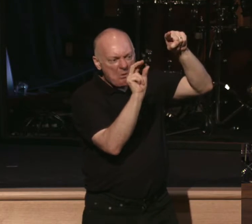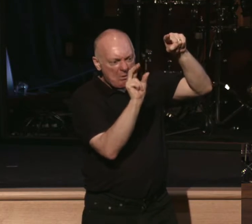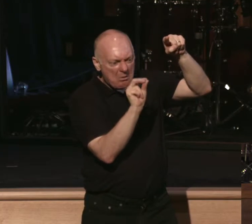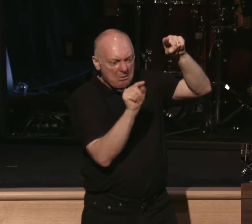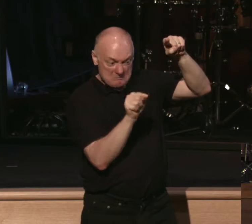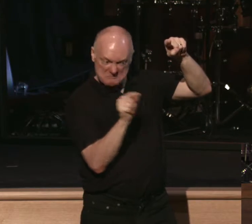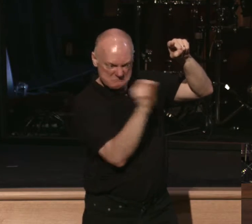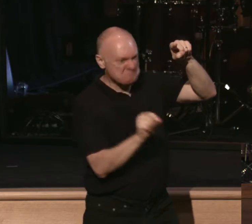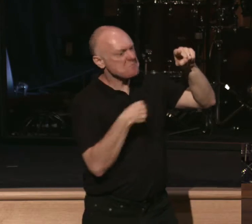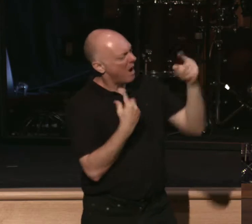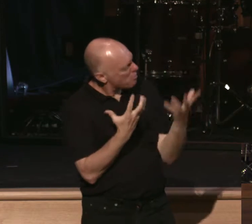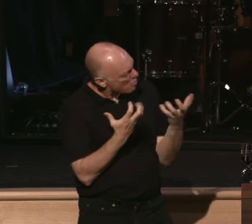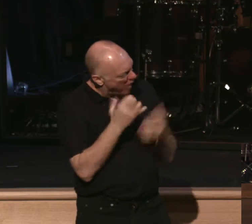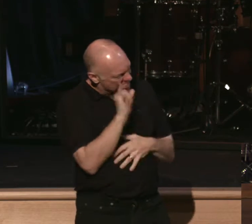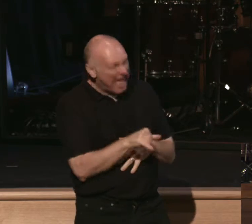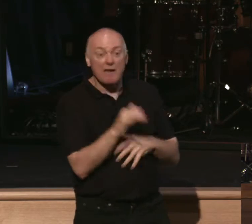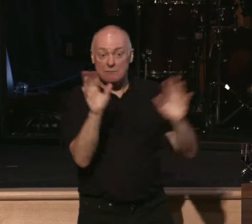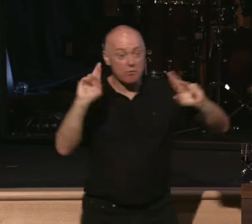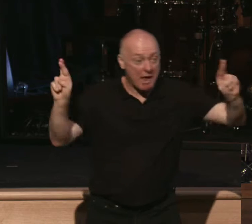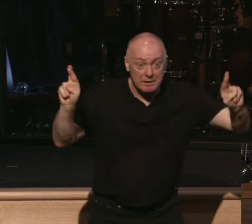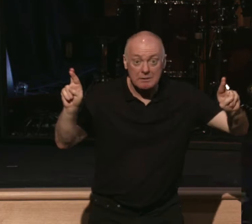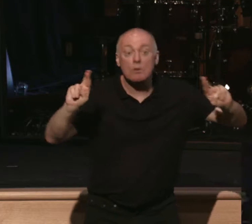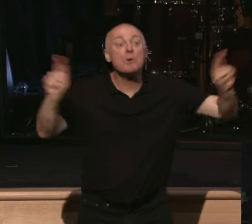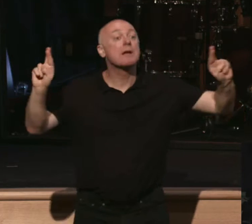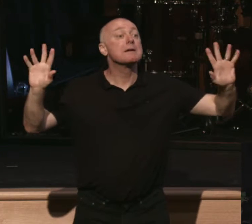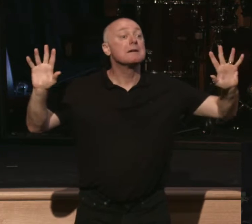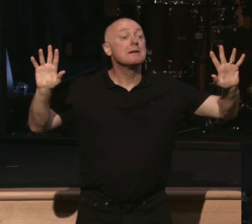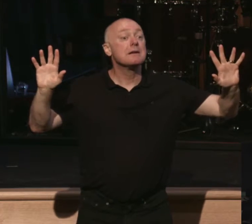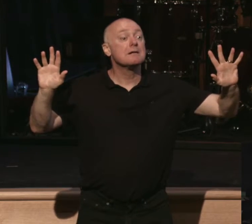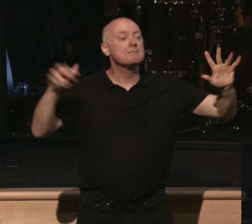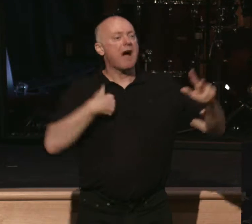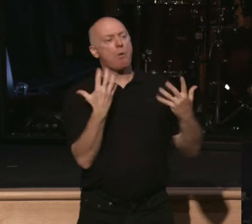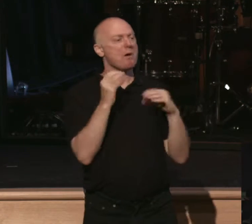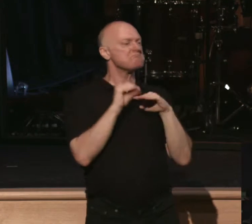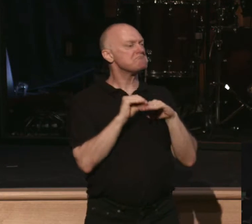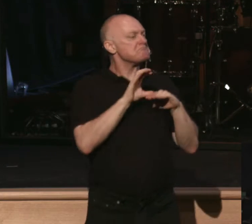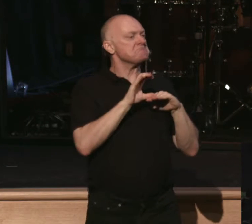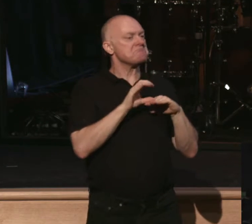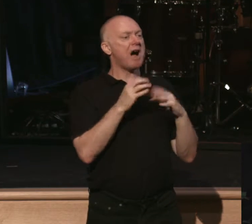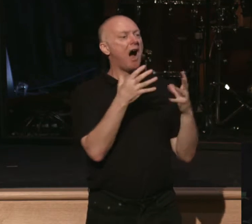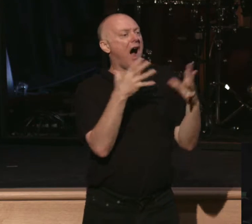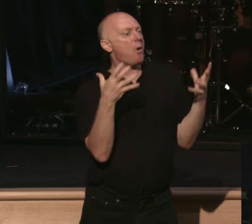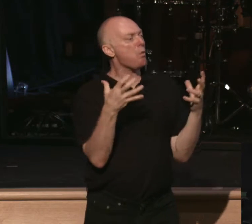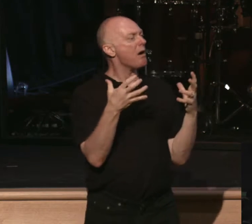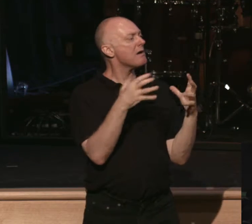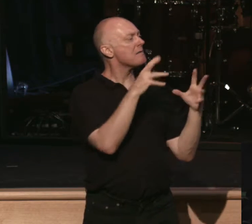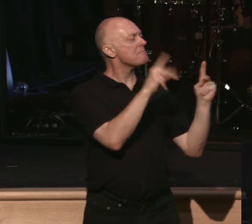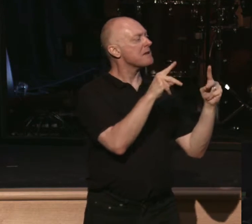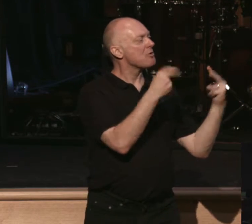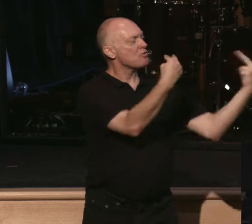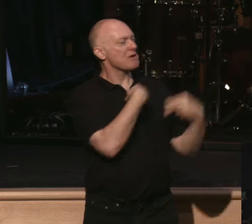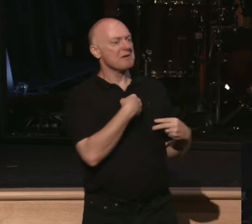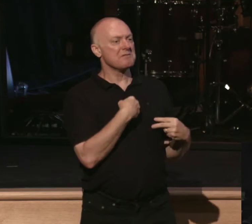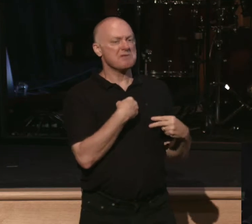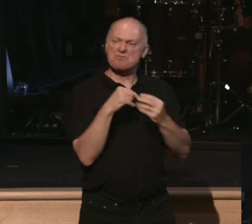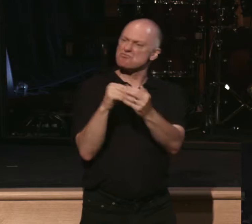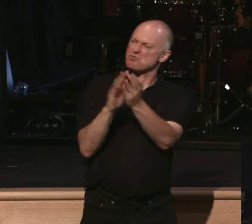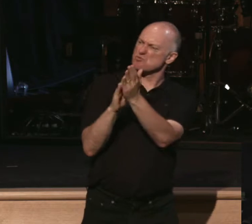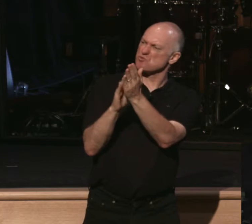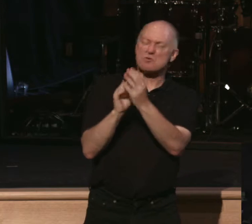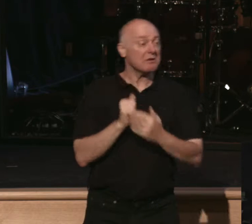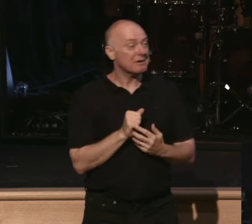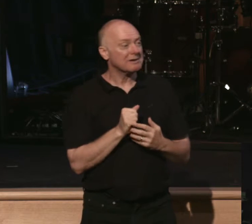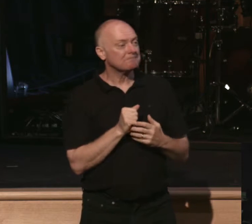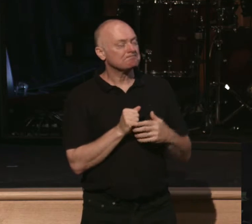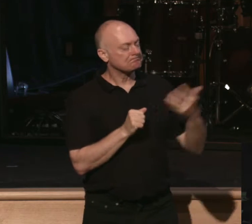I want that way too much. Okay, ready? Here we go. Esteem, the esteem of others, to be